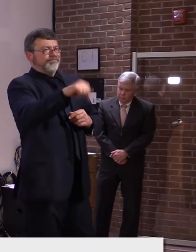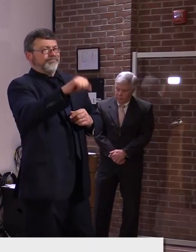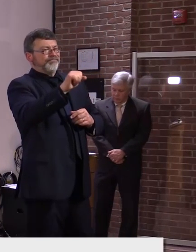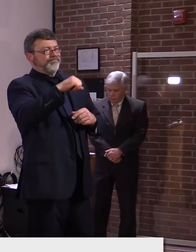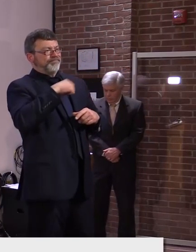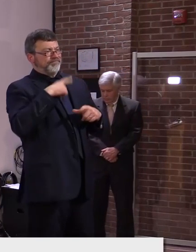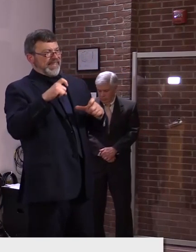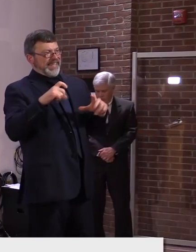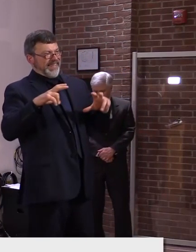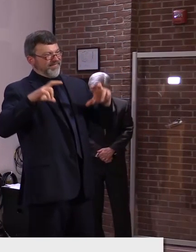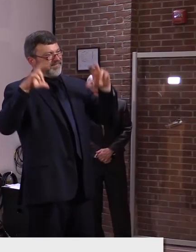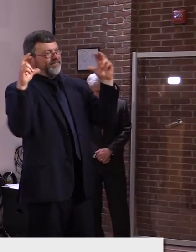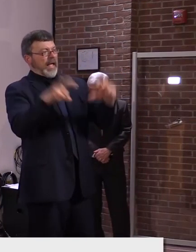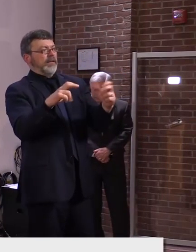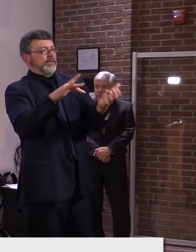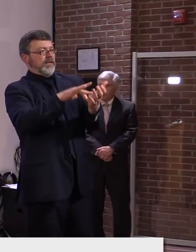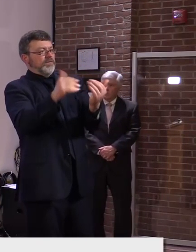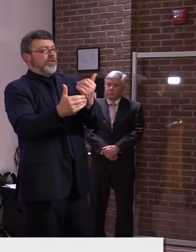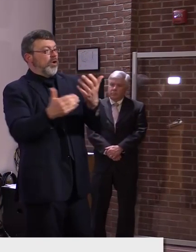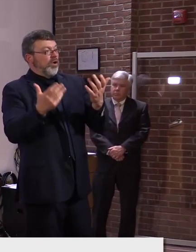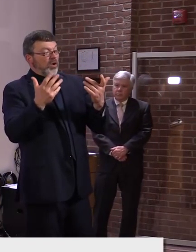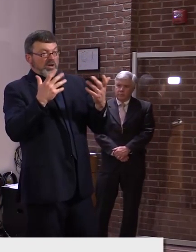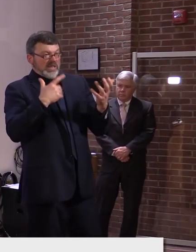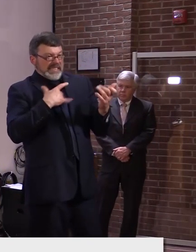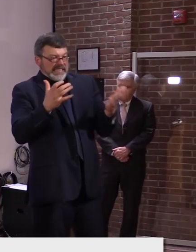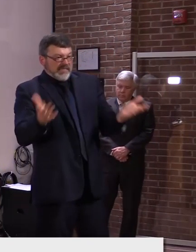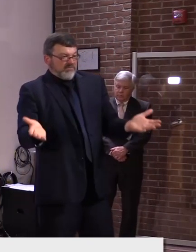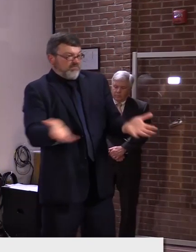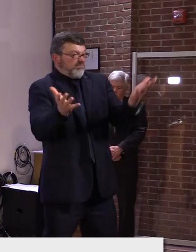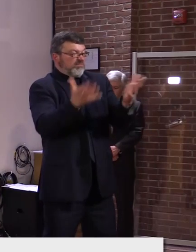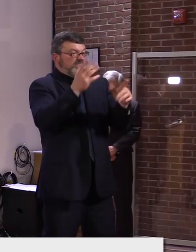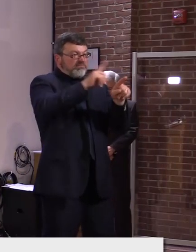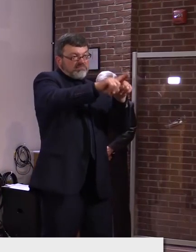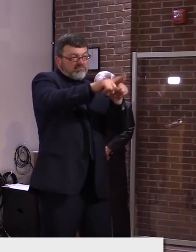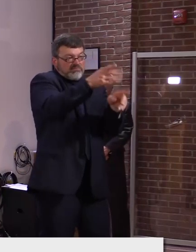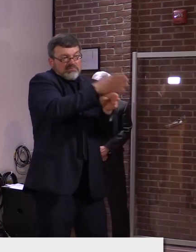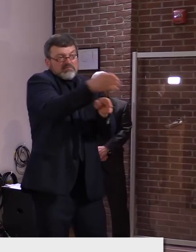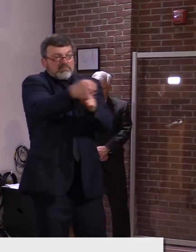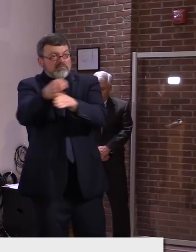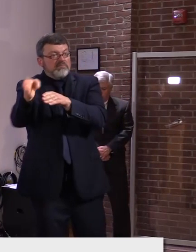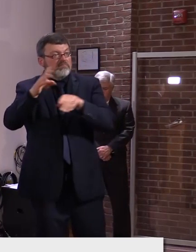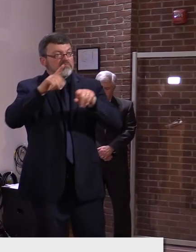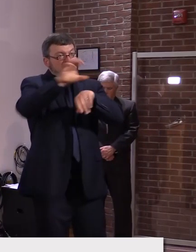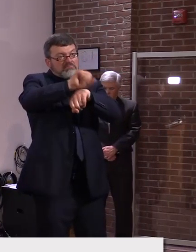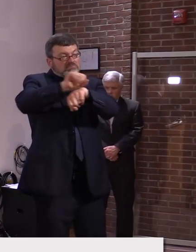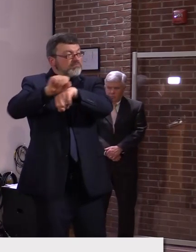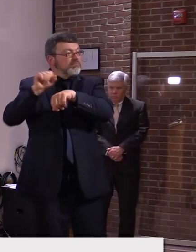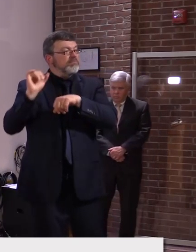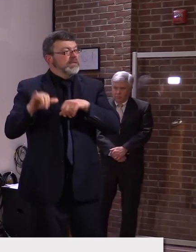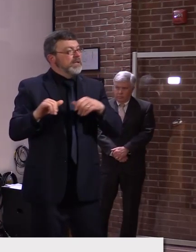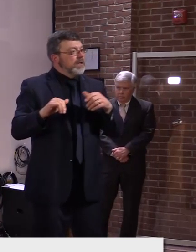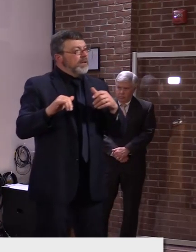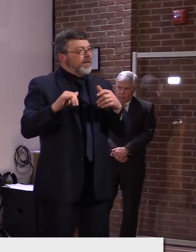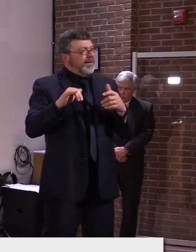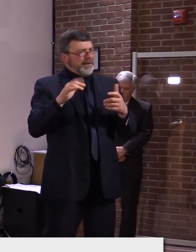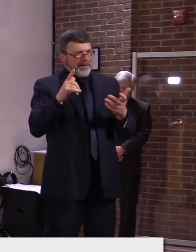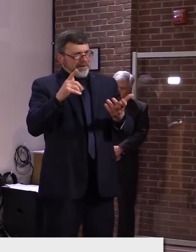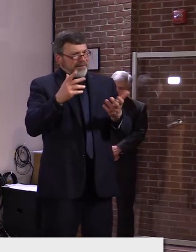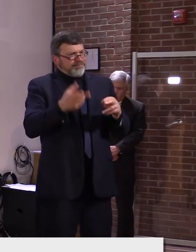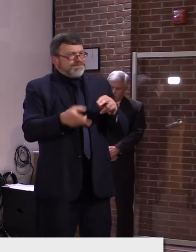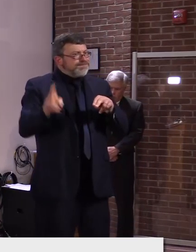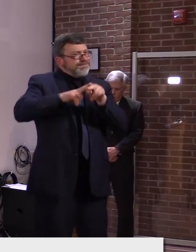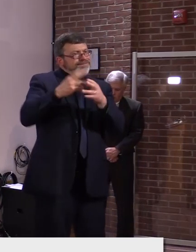area that is really very lucrative at this point and is a worthwhile career. So we're looking